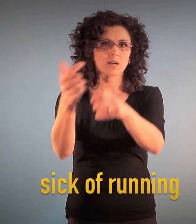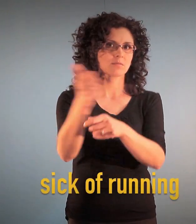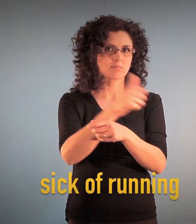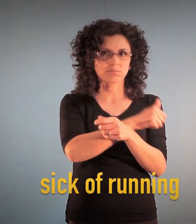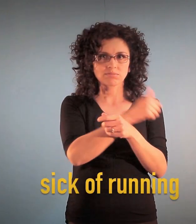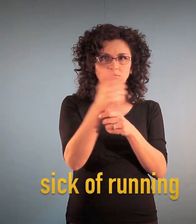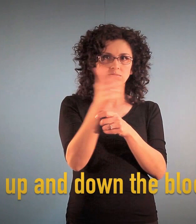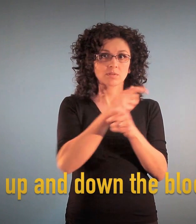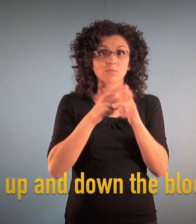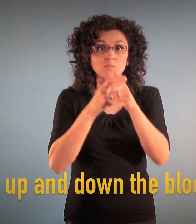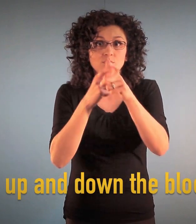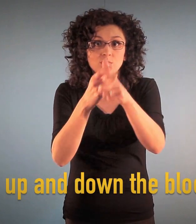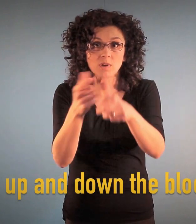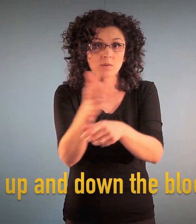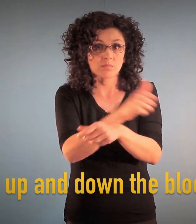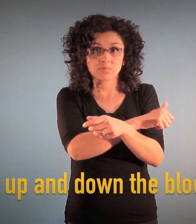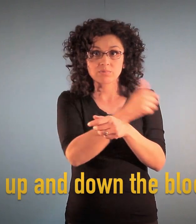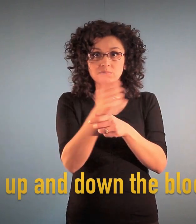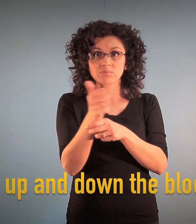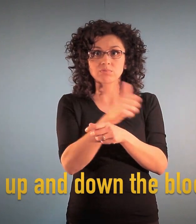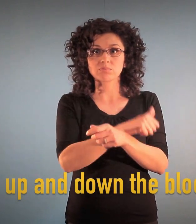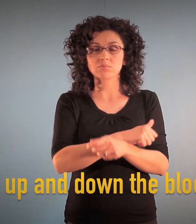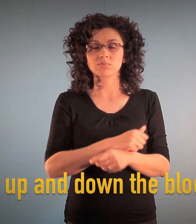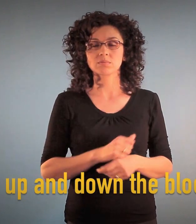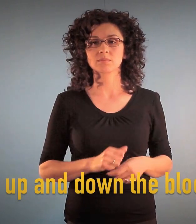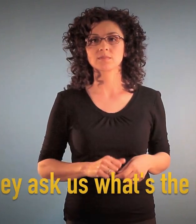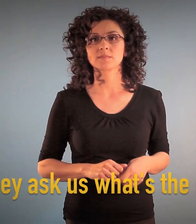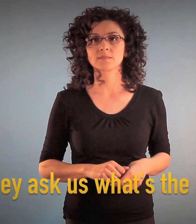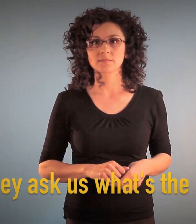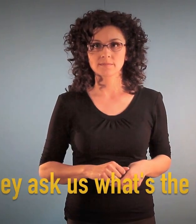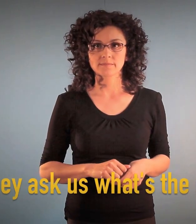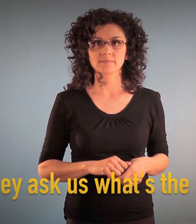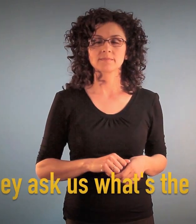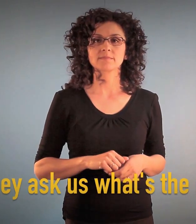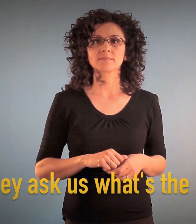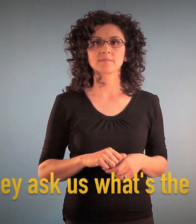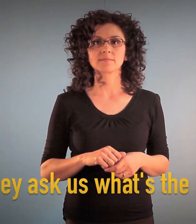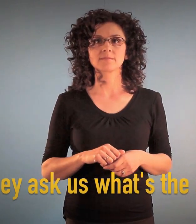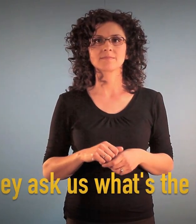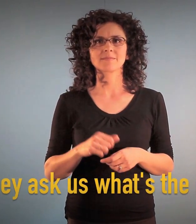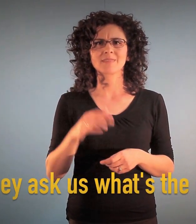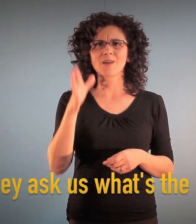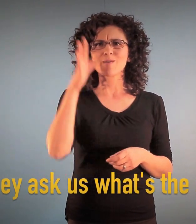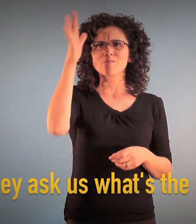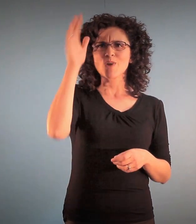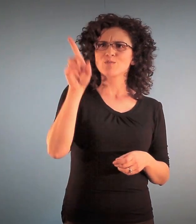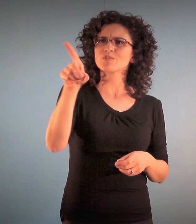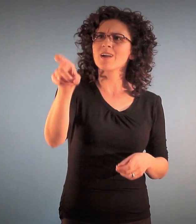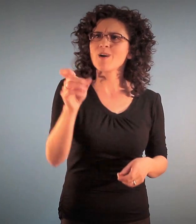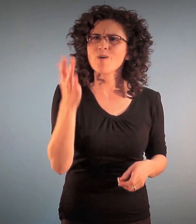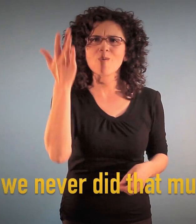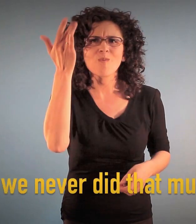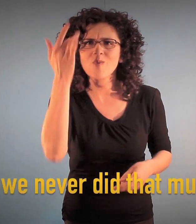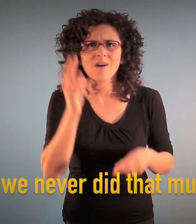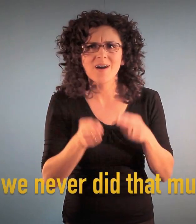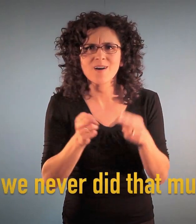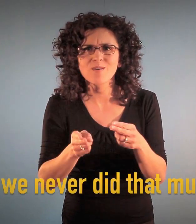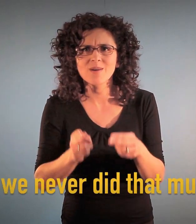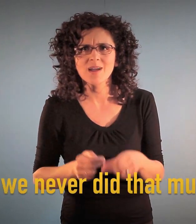Sick of running up and down the block They ask us what's the rush We never did